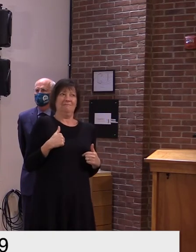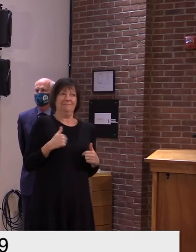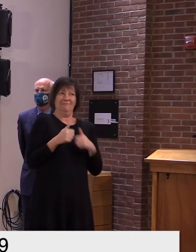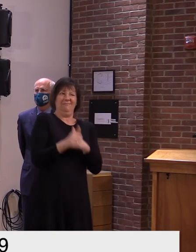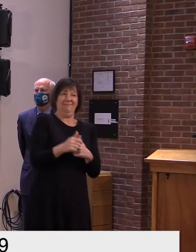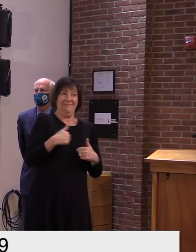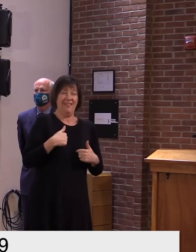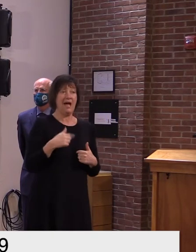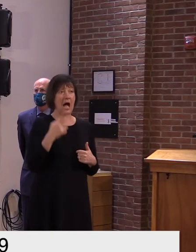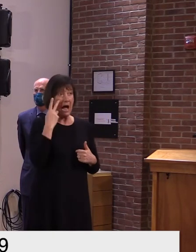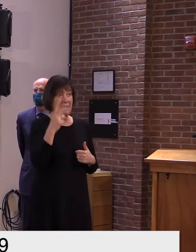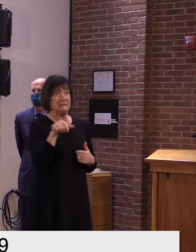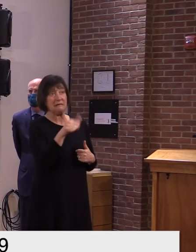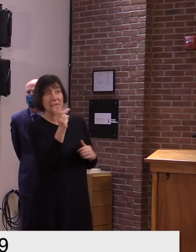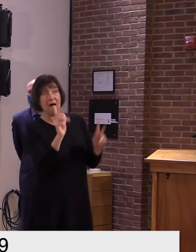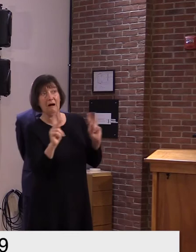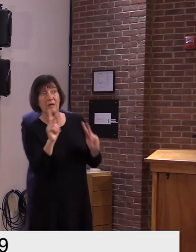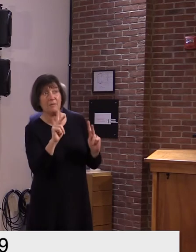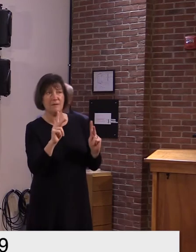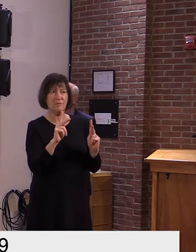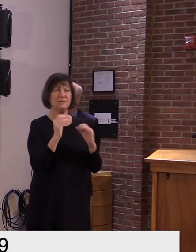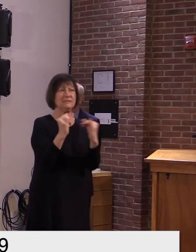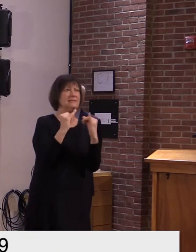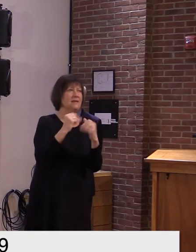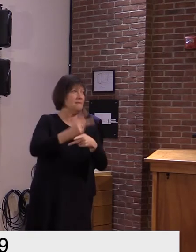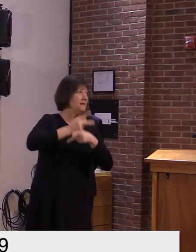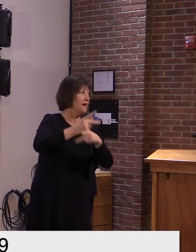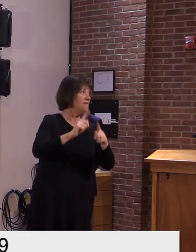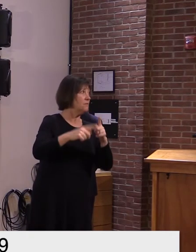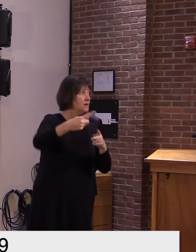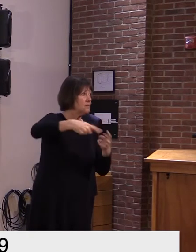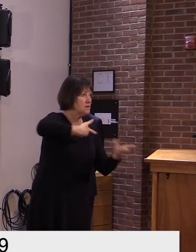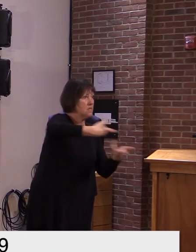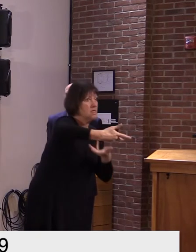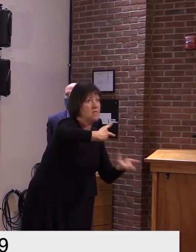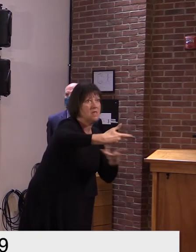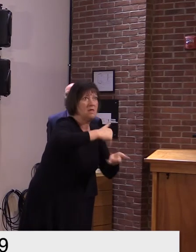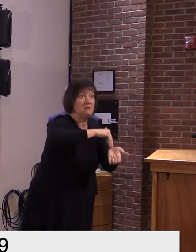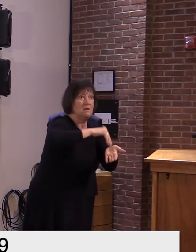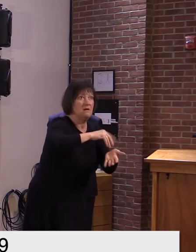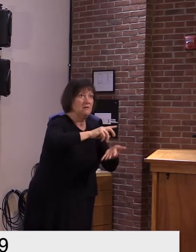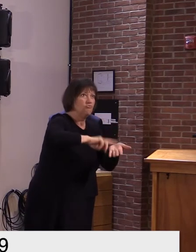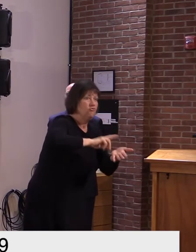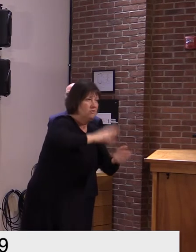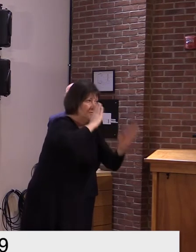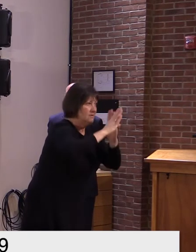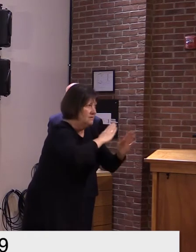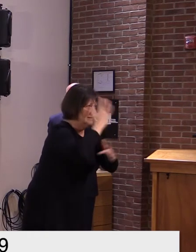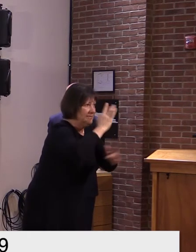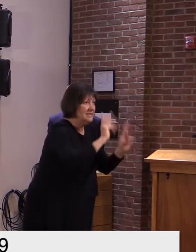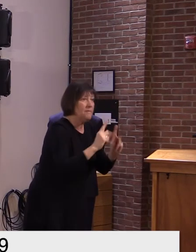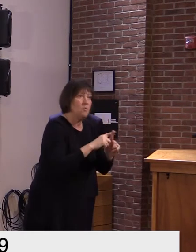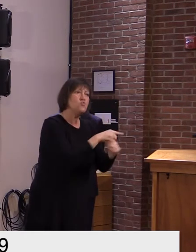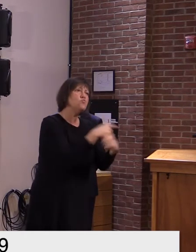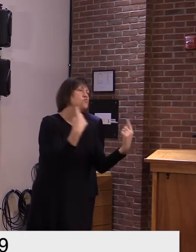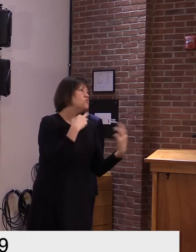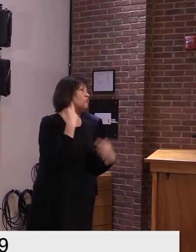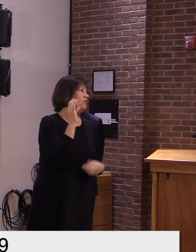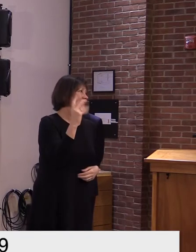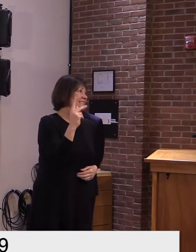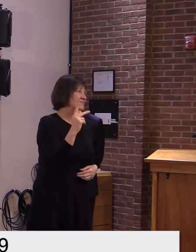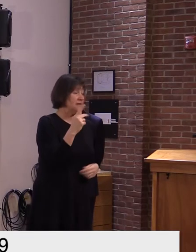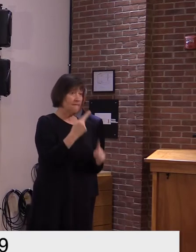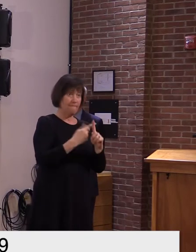they're interacting with others on a daily basis, and it puts them at risk. And I just feel from